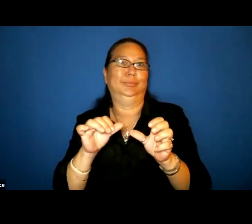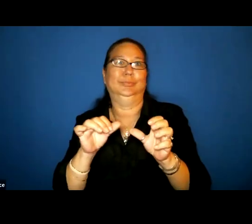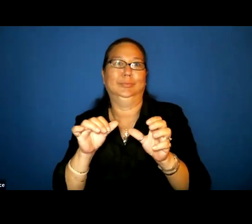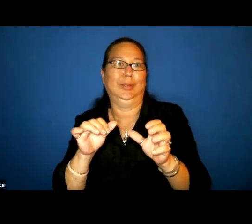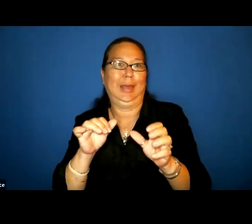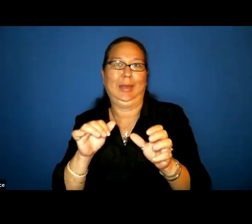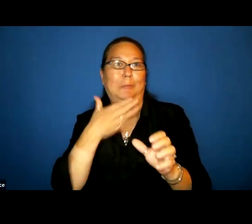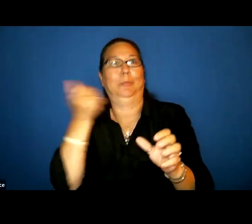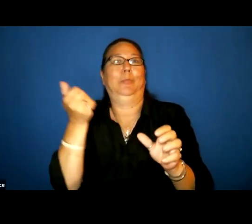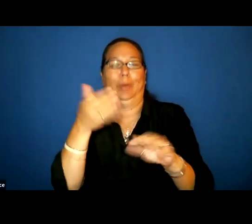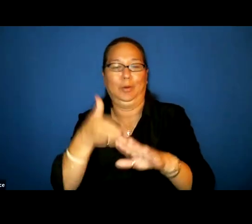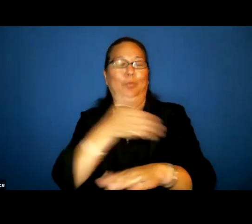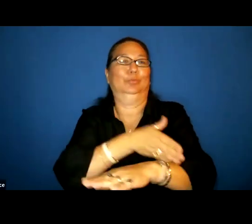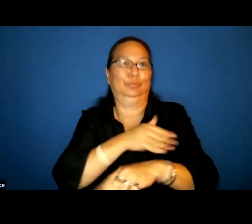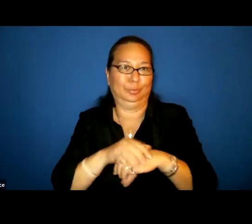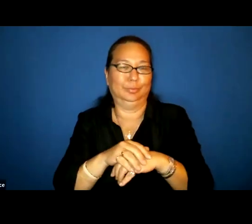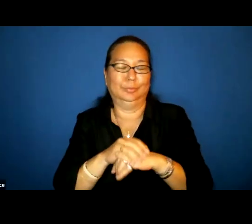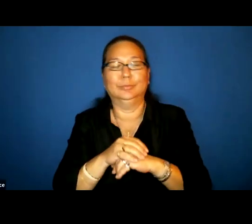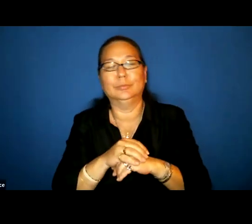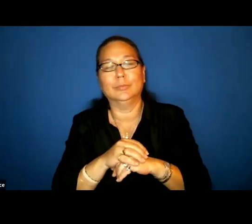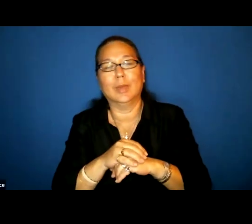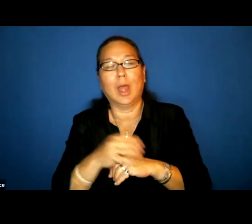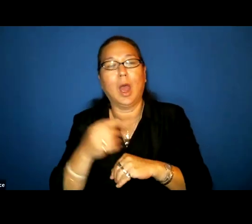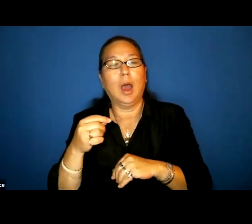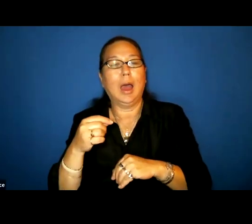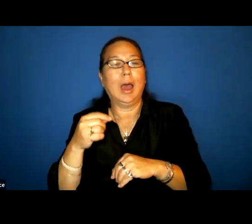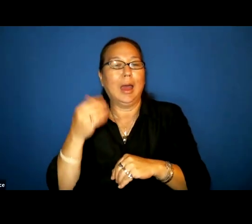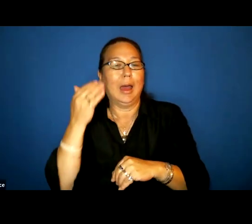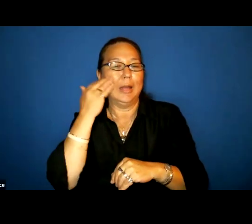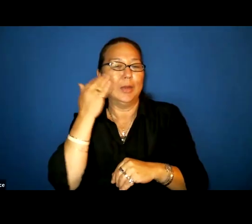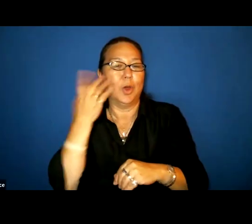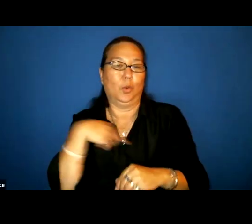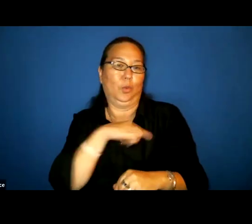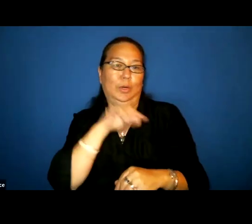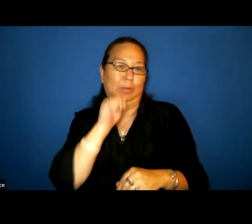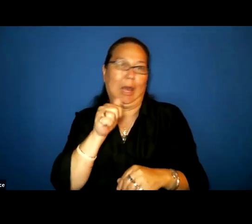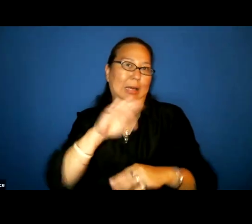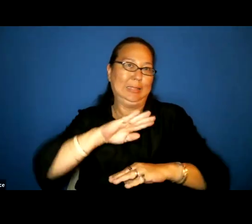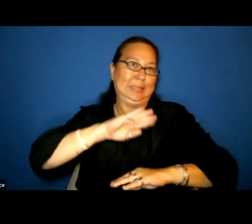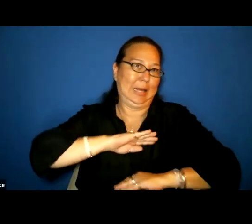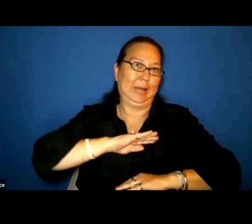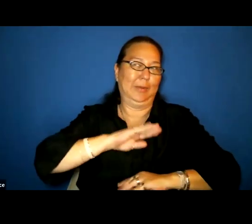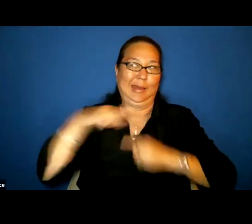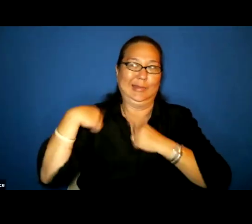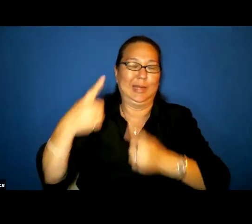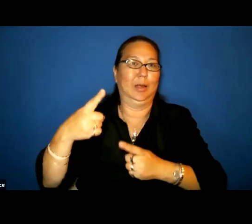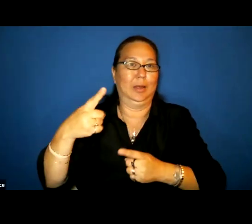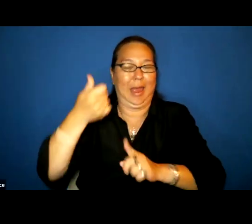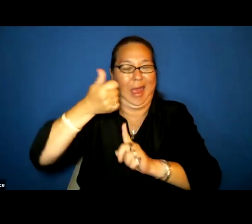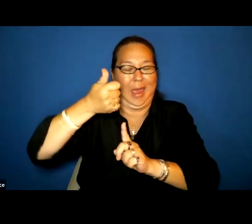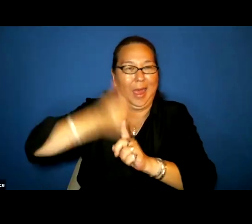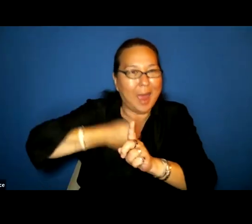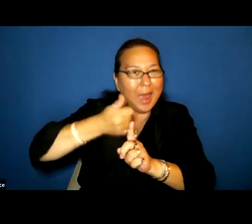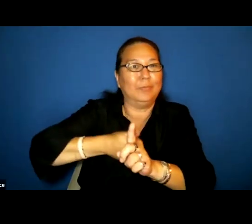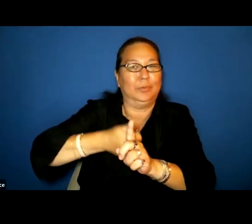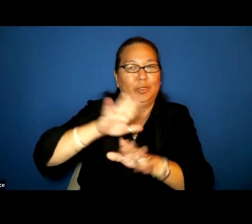as a district, or certainly as parents and family members who have kids in the district, until every single child doesn't have any concern